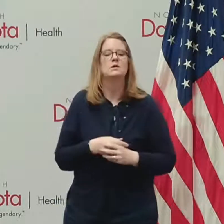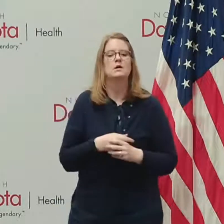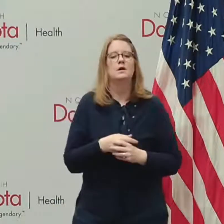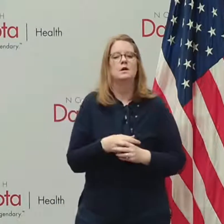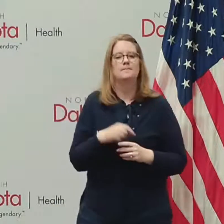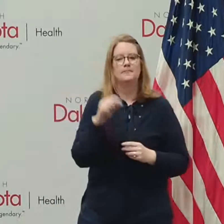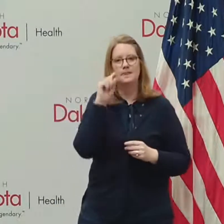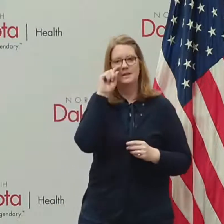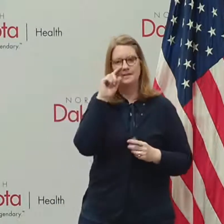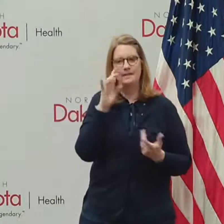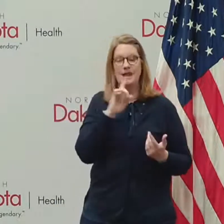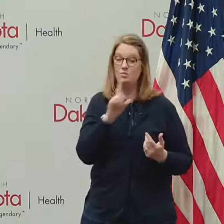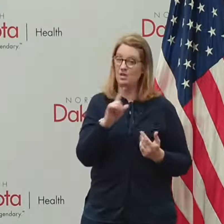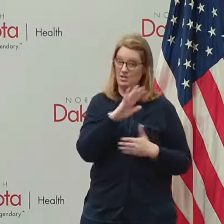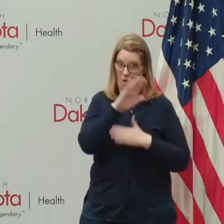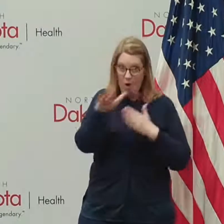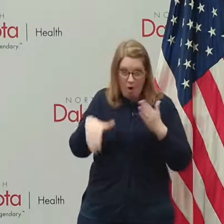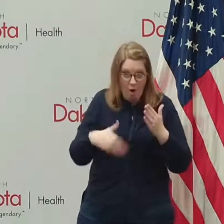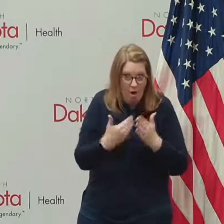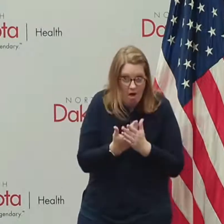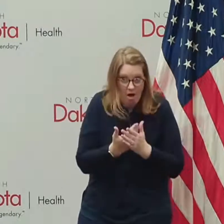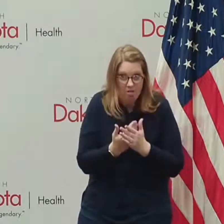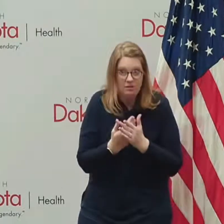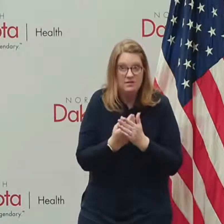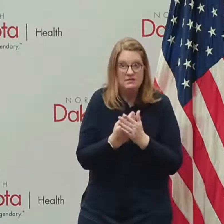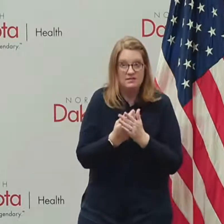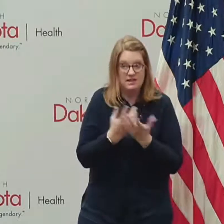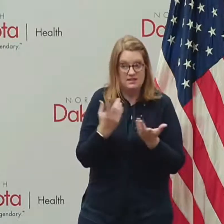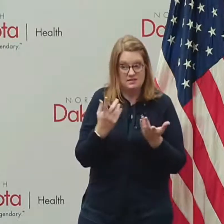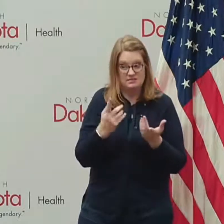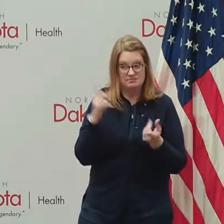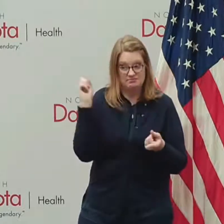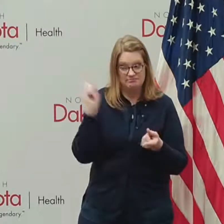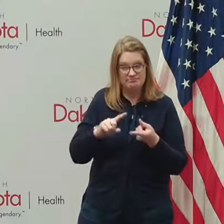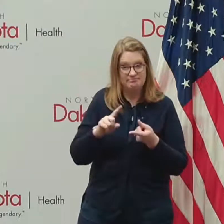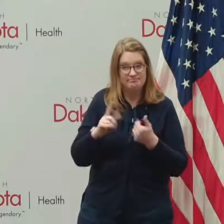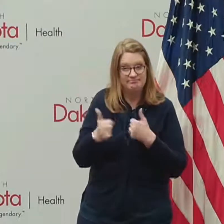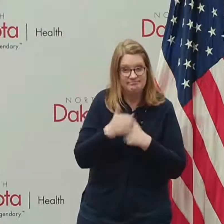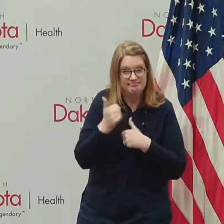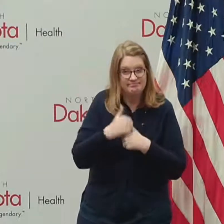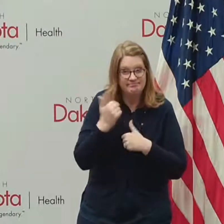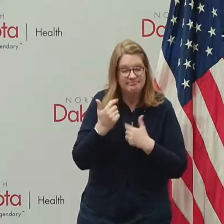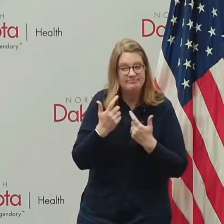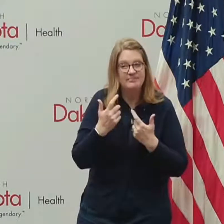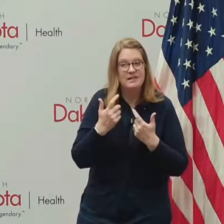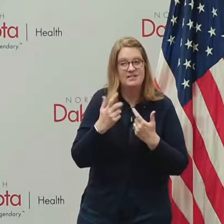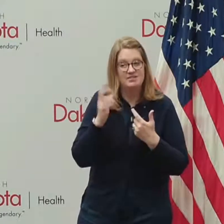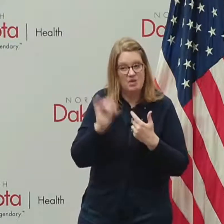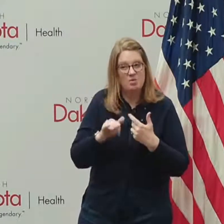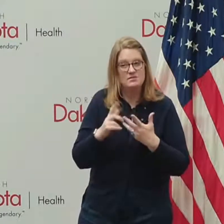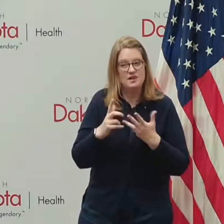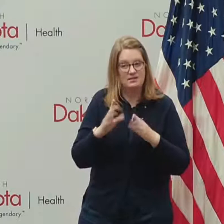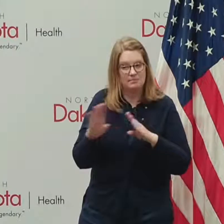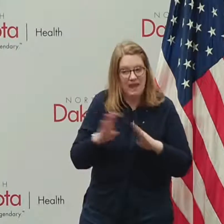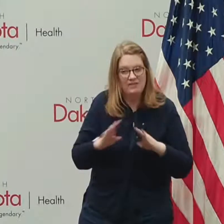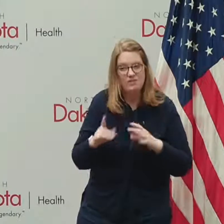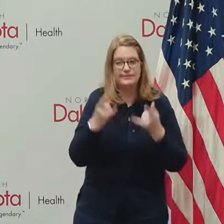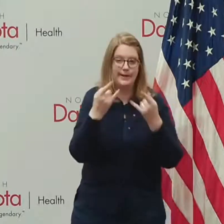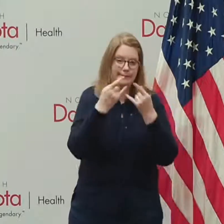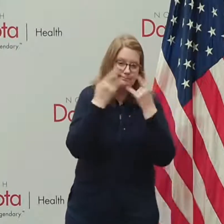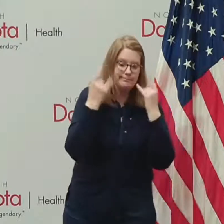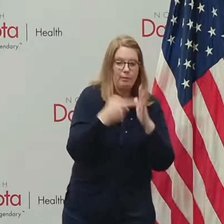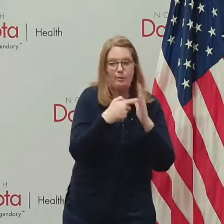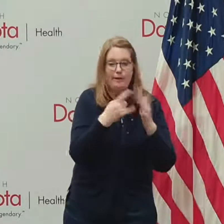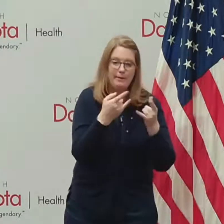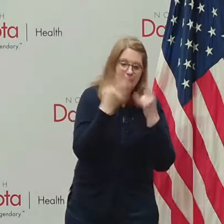we know that all of these mitigation actions have real consequences. And so that's why, again, we're not asking businesses or